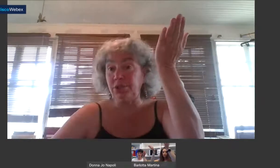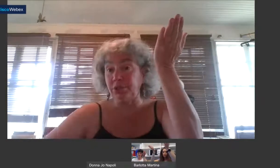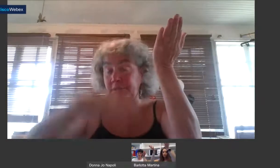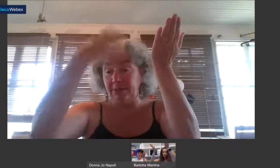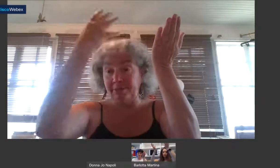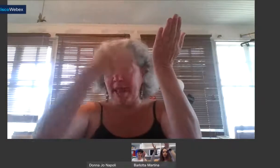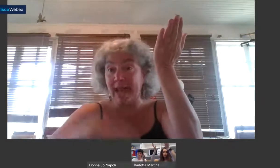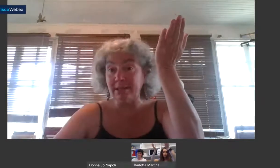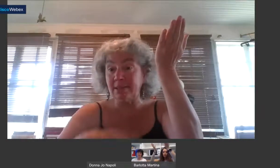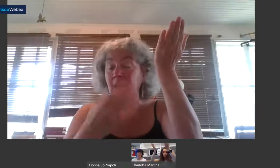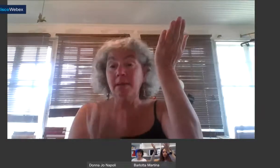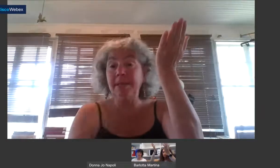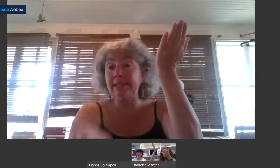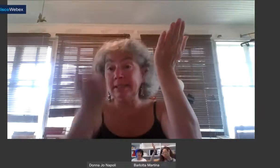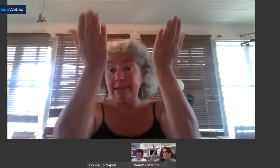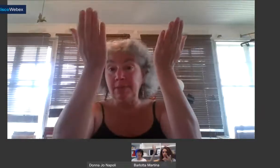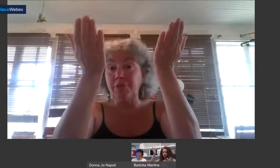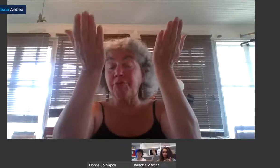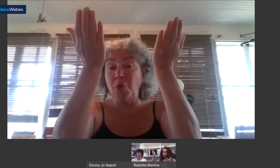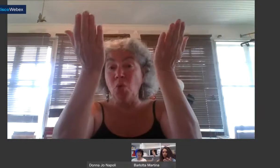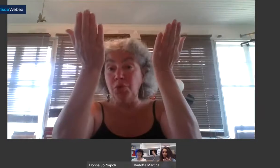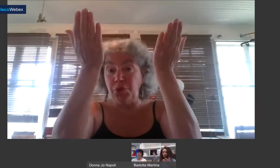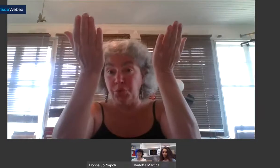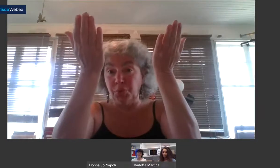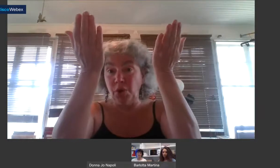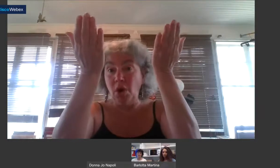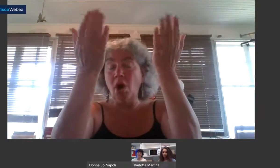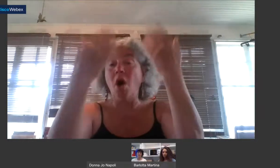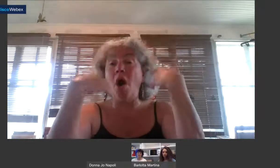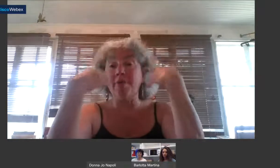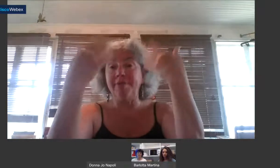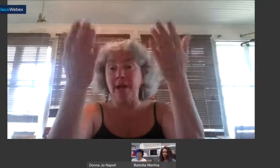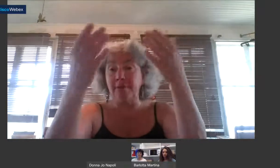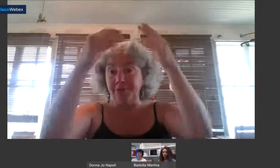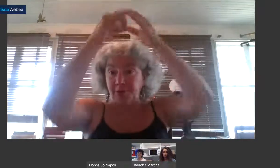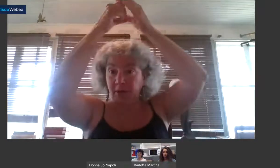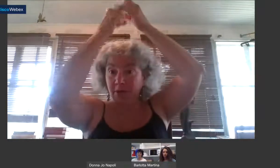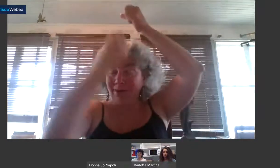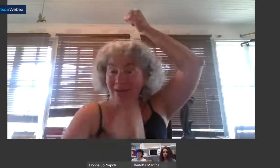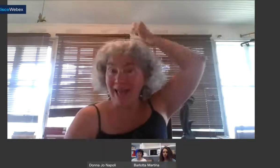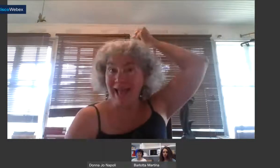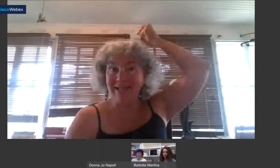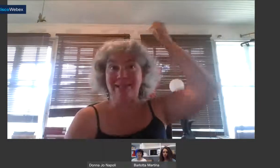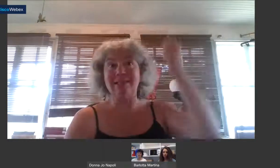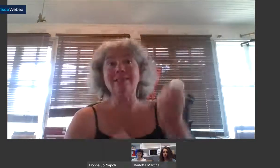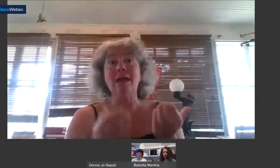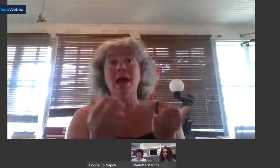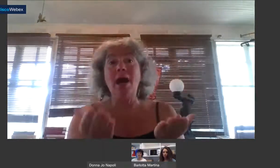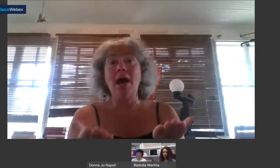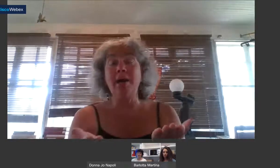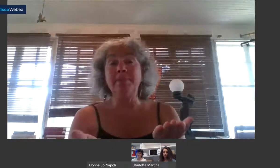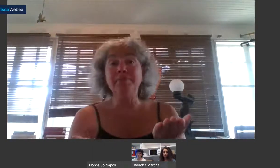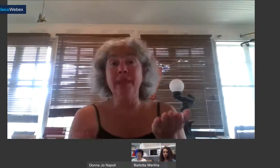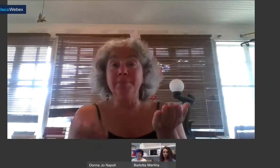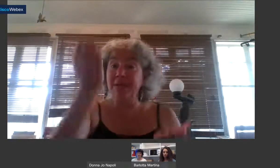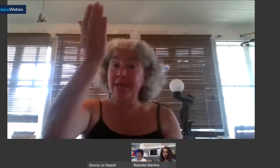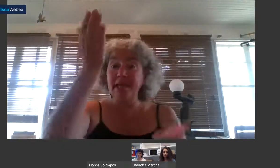your center of mass, but it doesn't throw you off of your axis. But